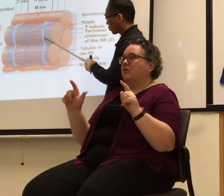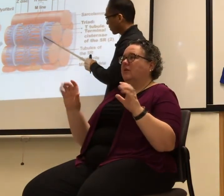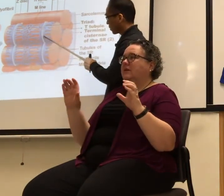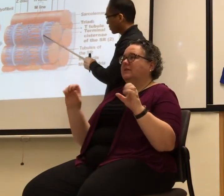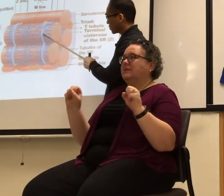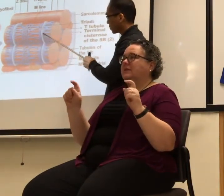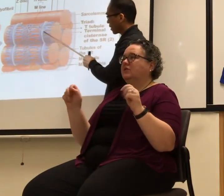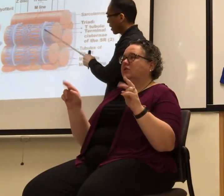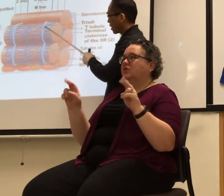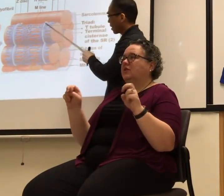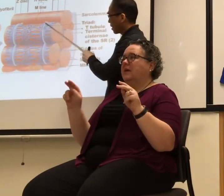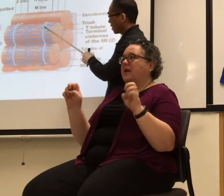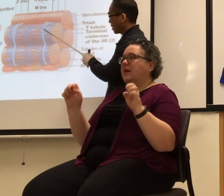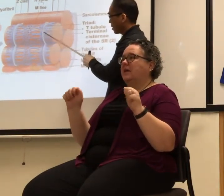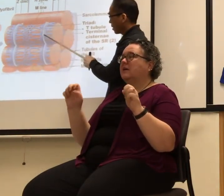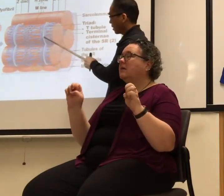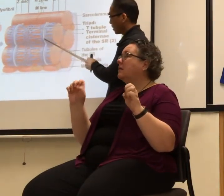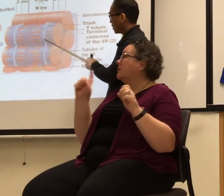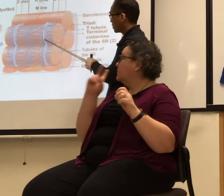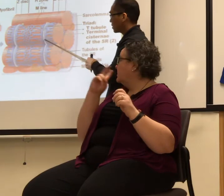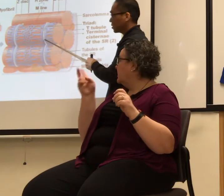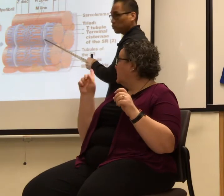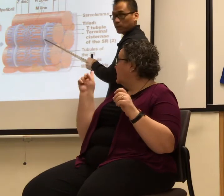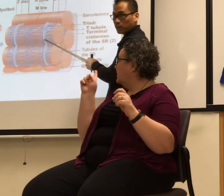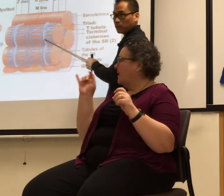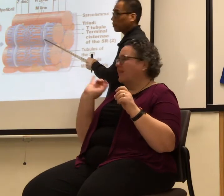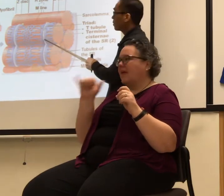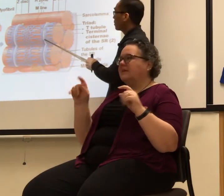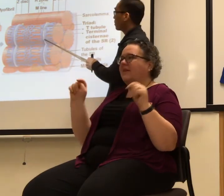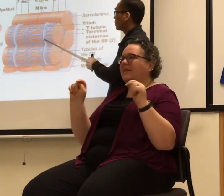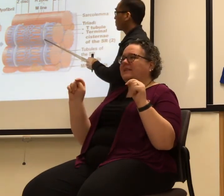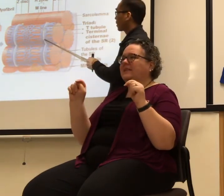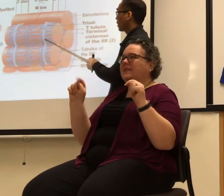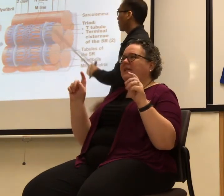middle of the terminal cisternae is the T-tubule.